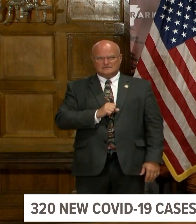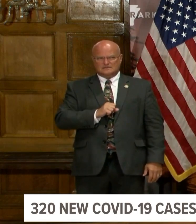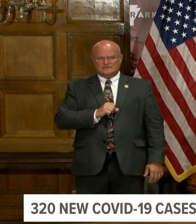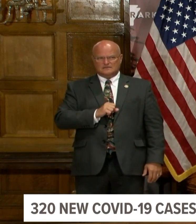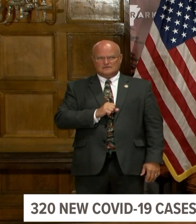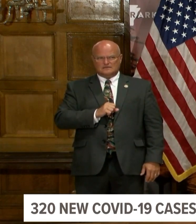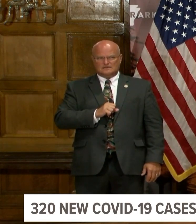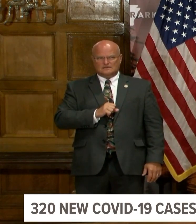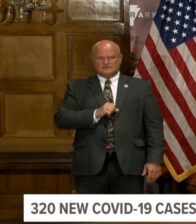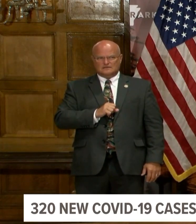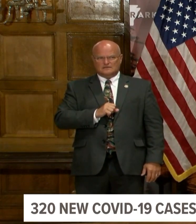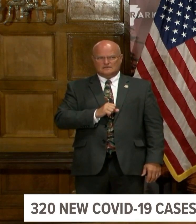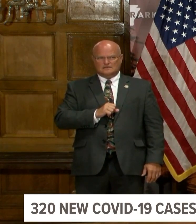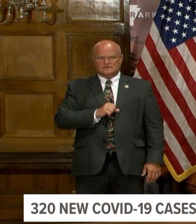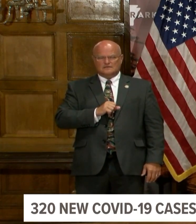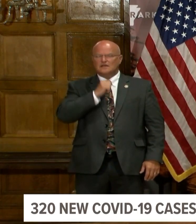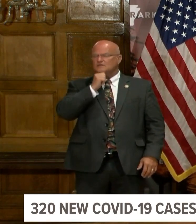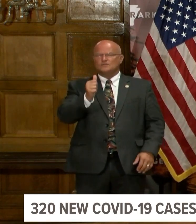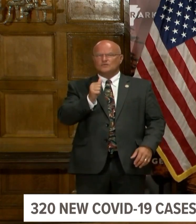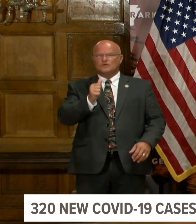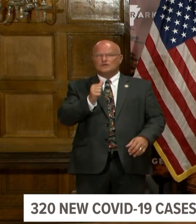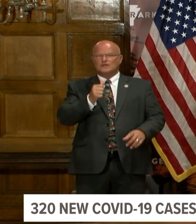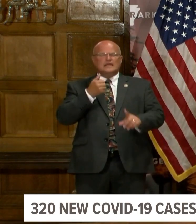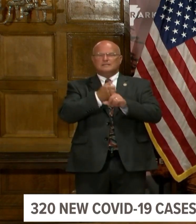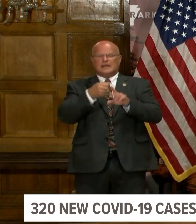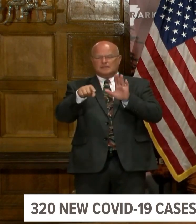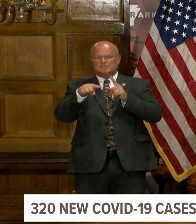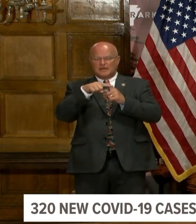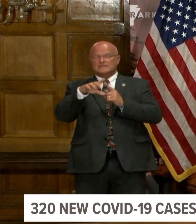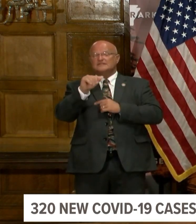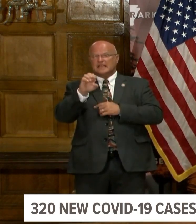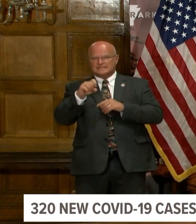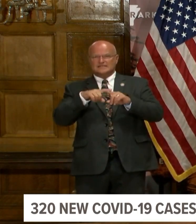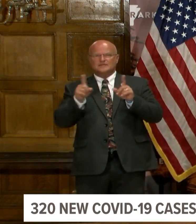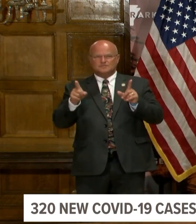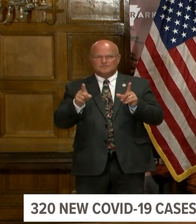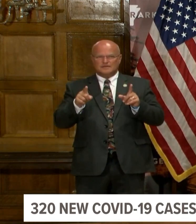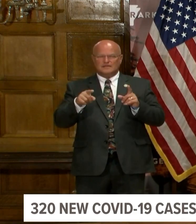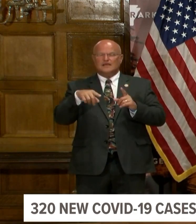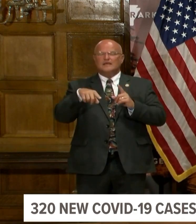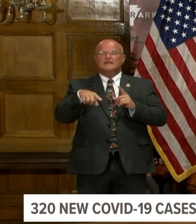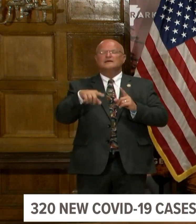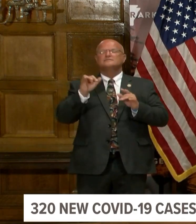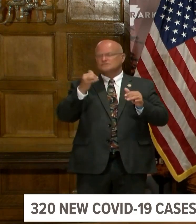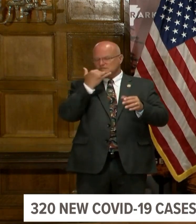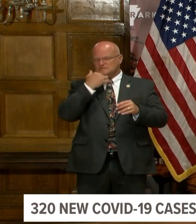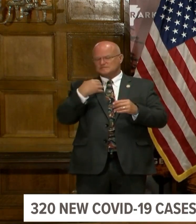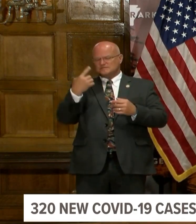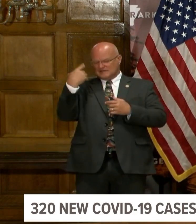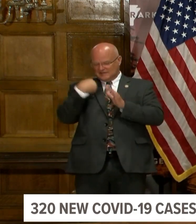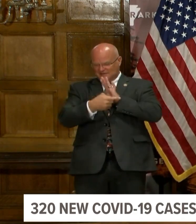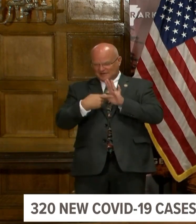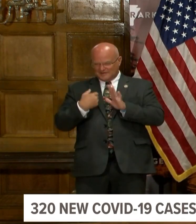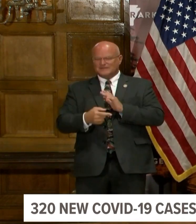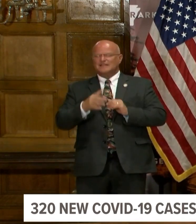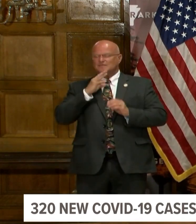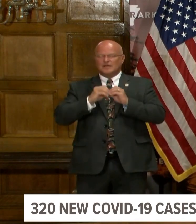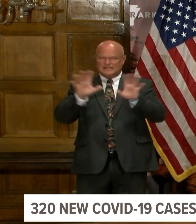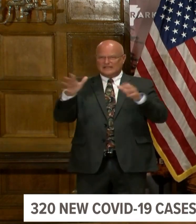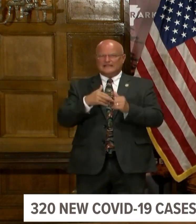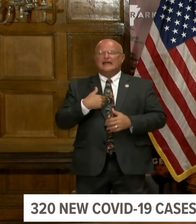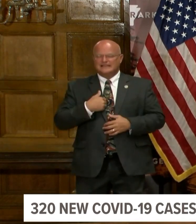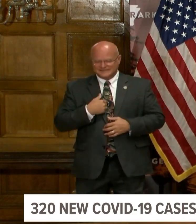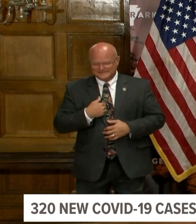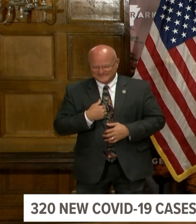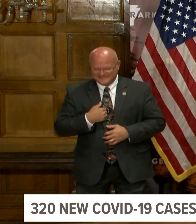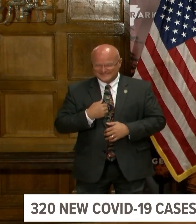impact the positive cases. Positive cases, right. It will Yes, impact yes. on the positivity rate. The governor spoke more clearly than I